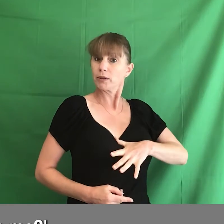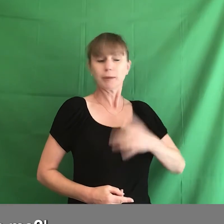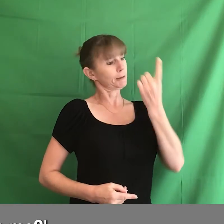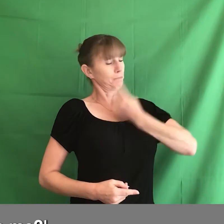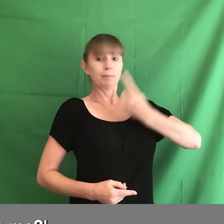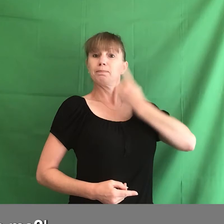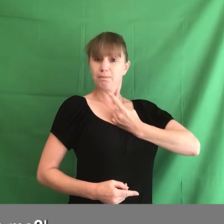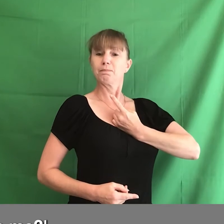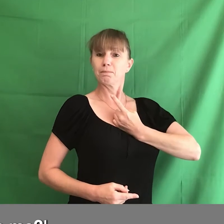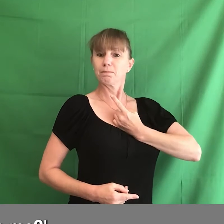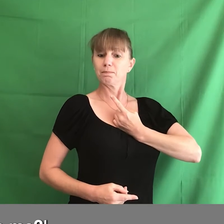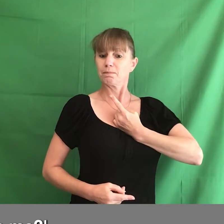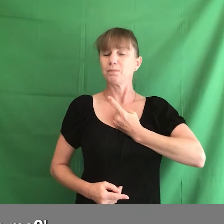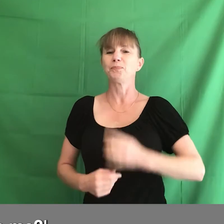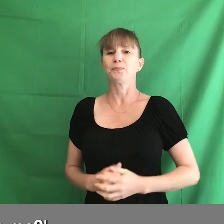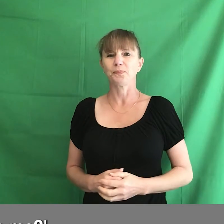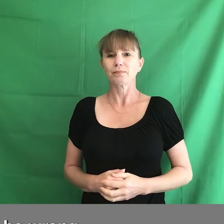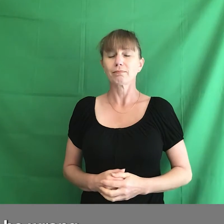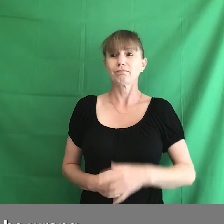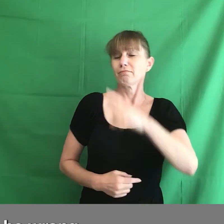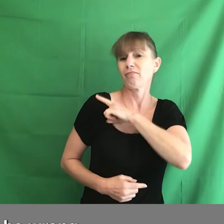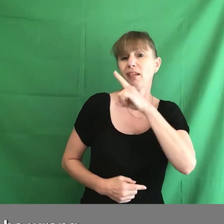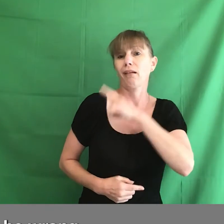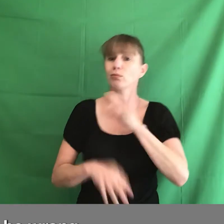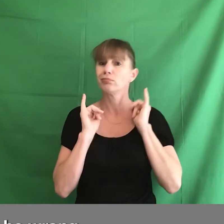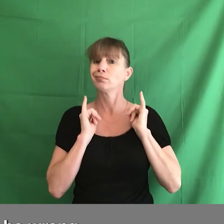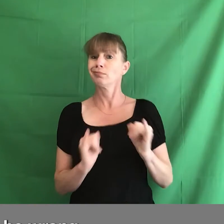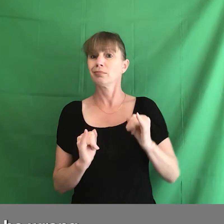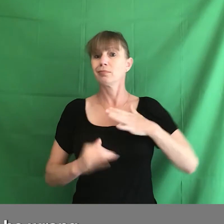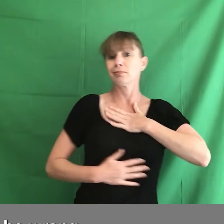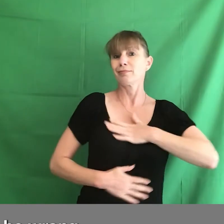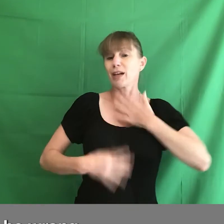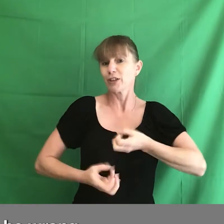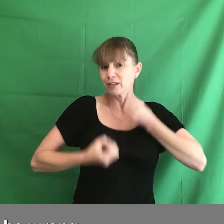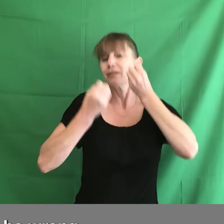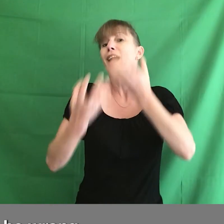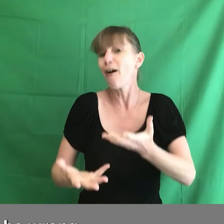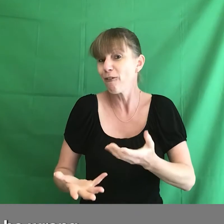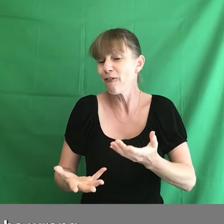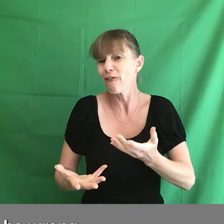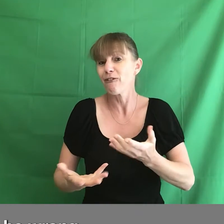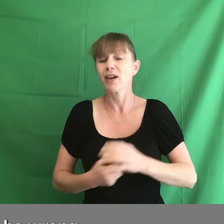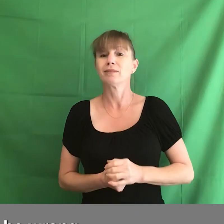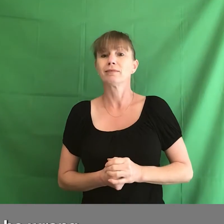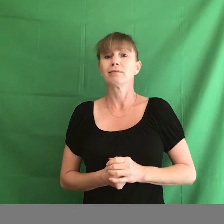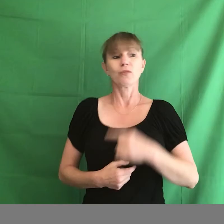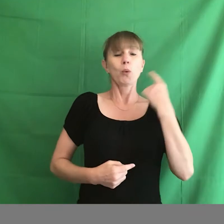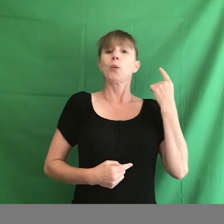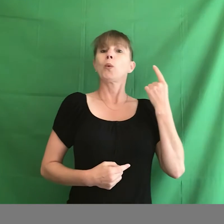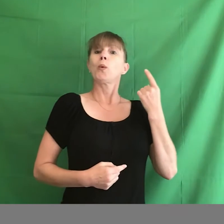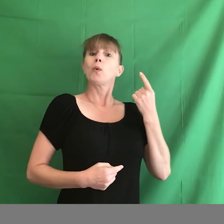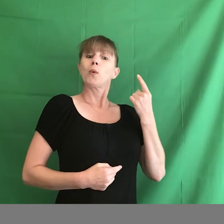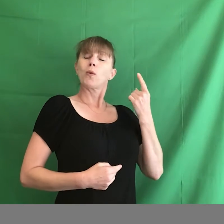be me? And the notes are, 'cause what could be wrong with expressing yourself